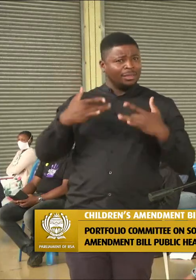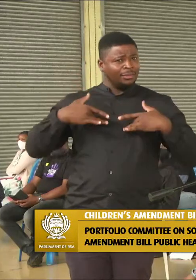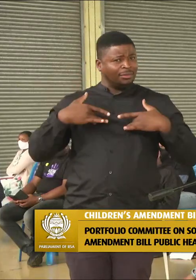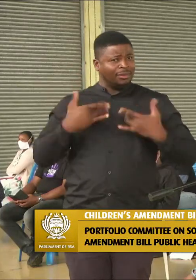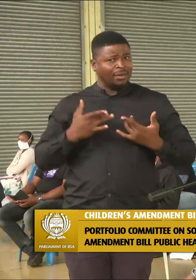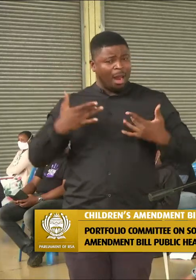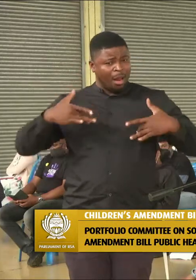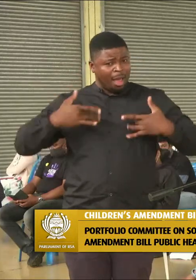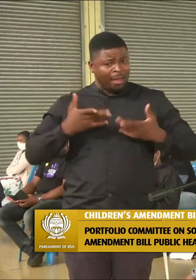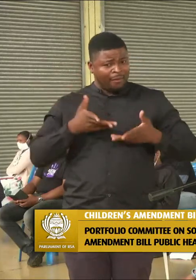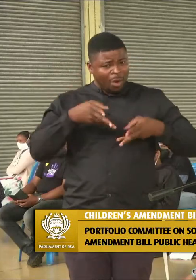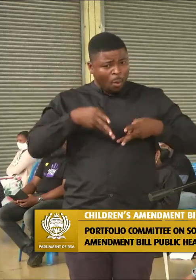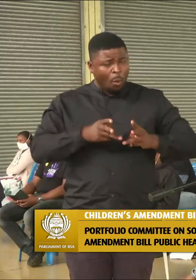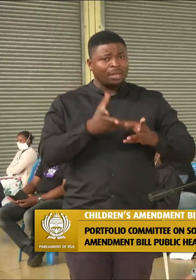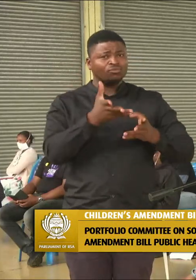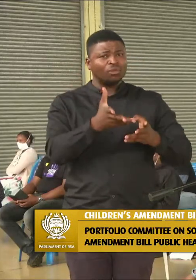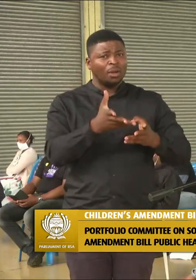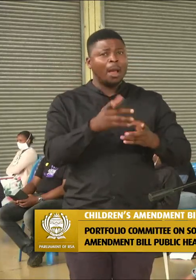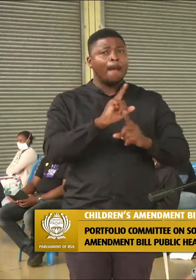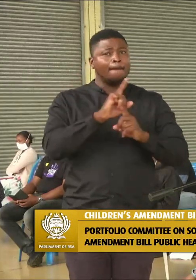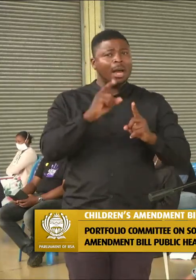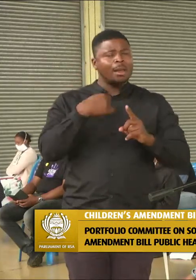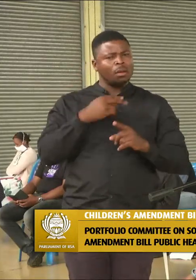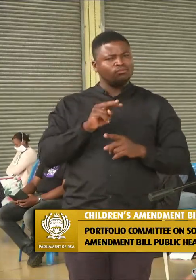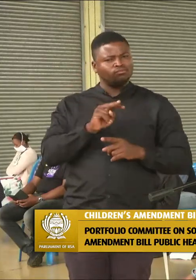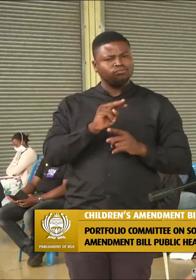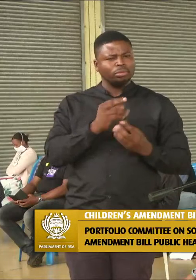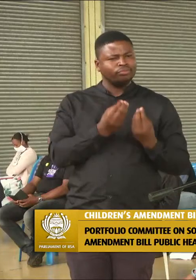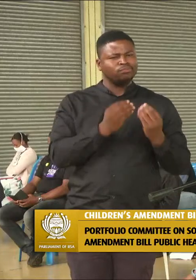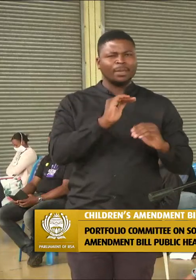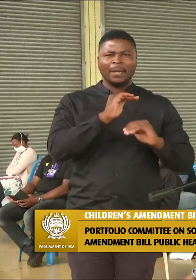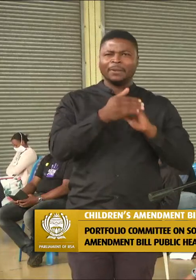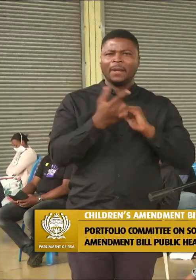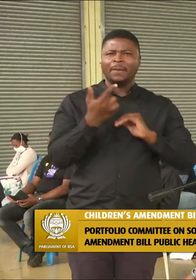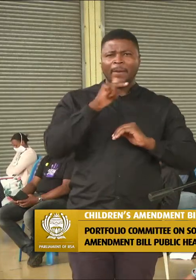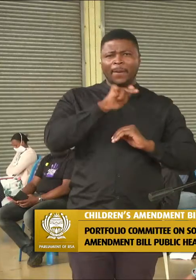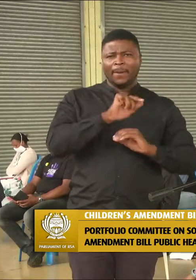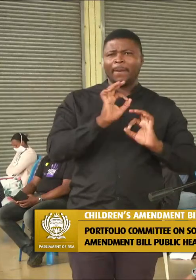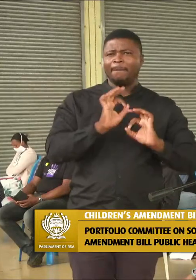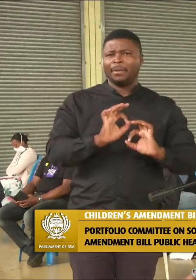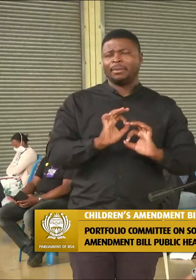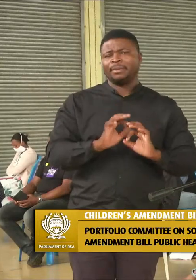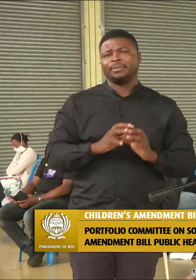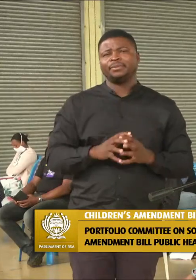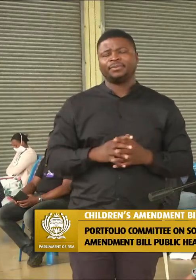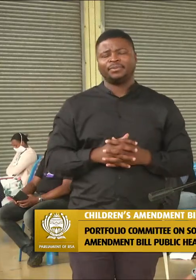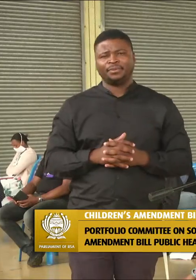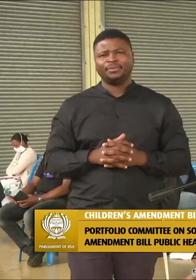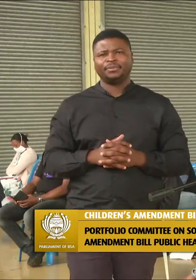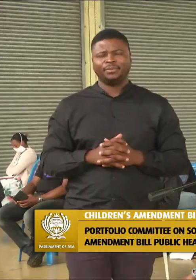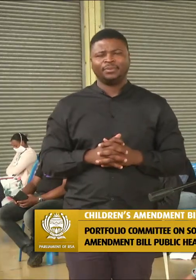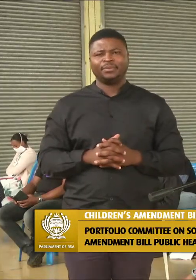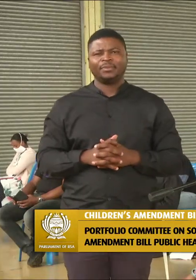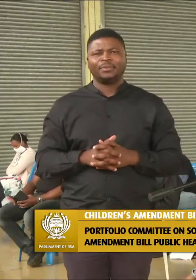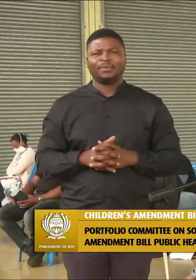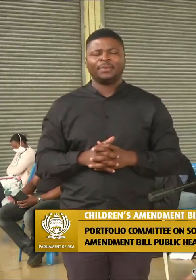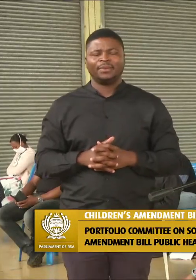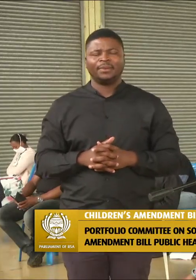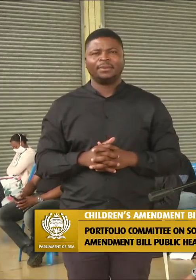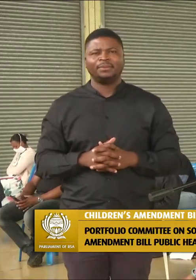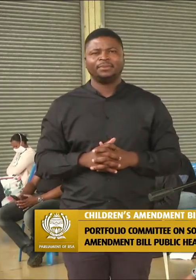seen children being kept safe to such an extent that I do wonder as